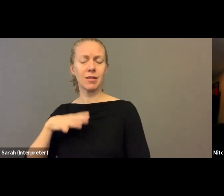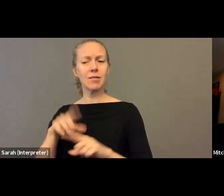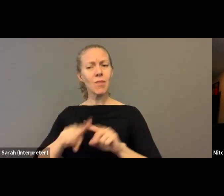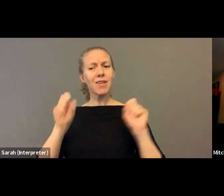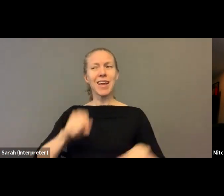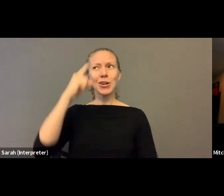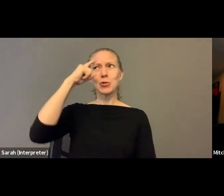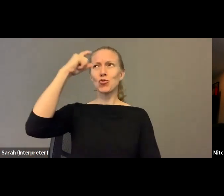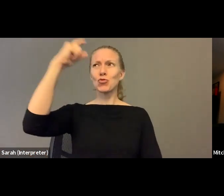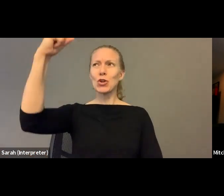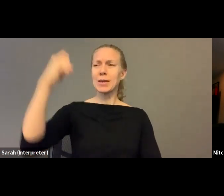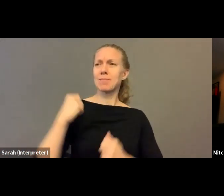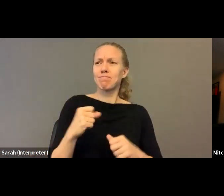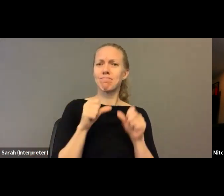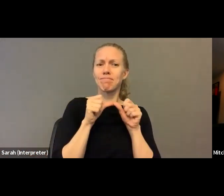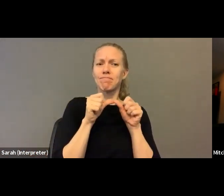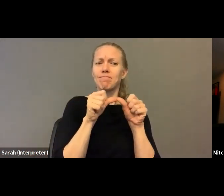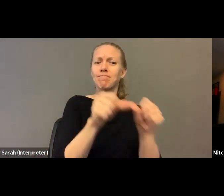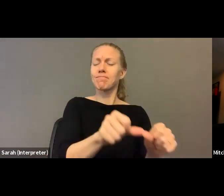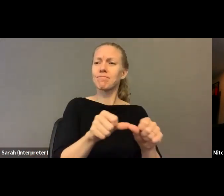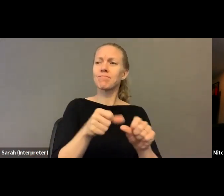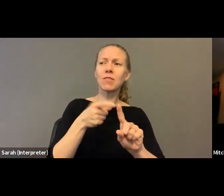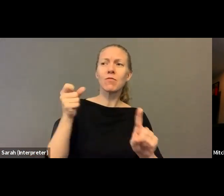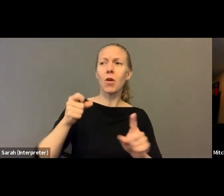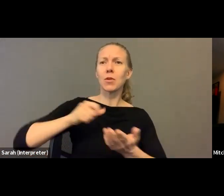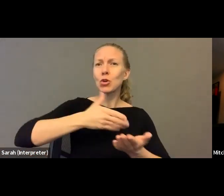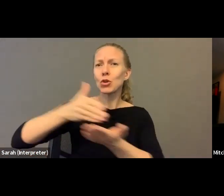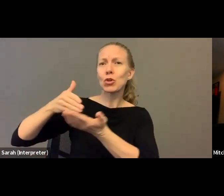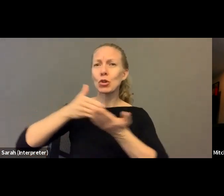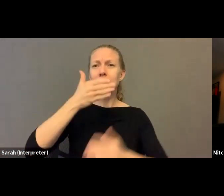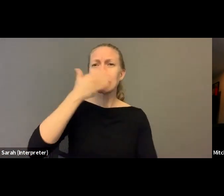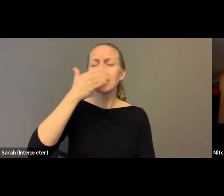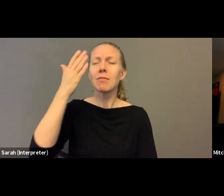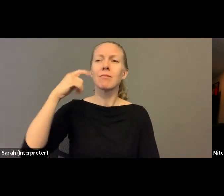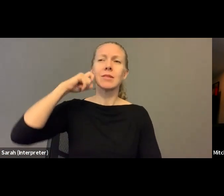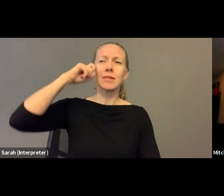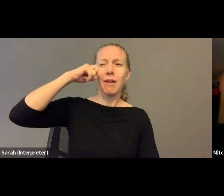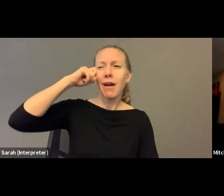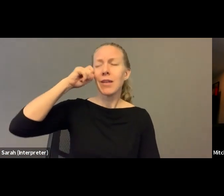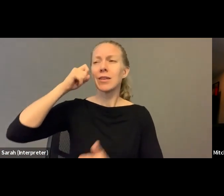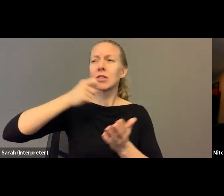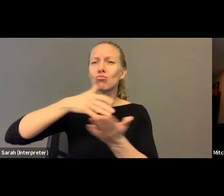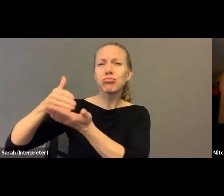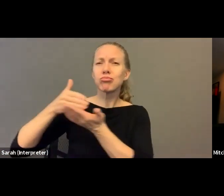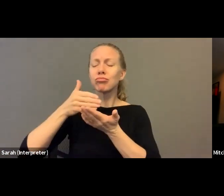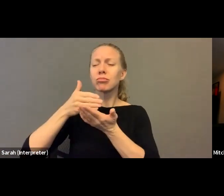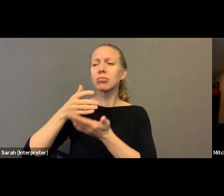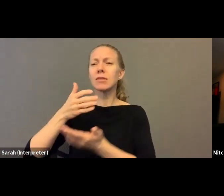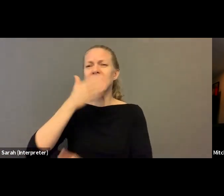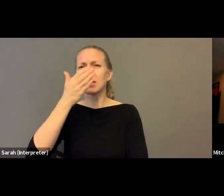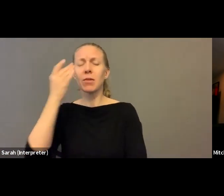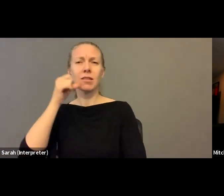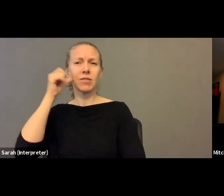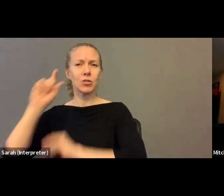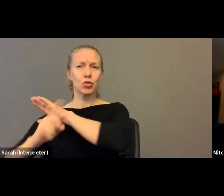It's white and violet, fight with fried potatoes and yesterday's garbage, ripening in the hall,